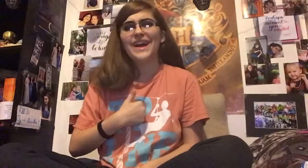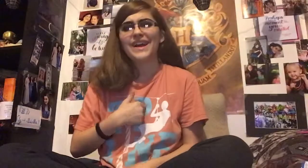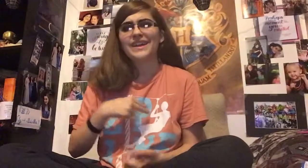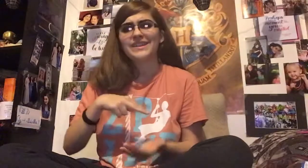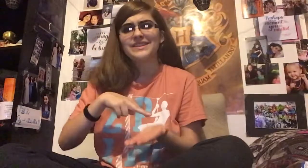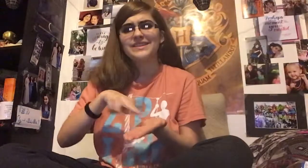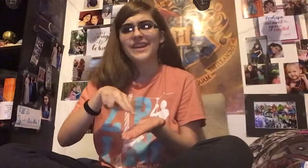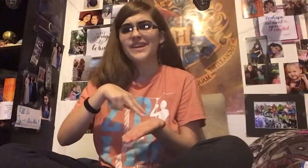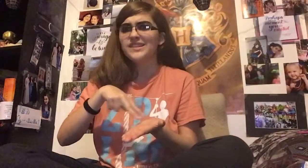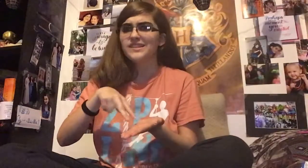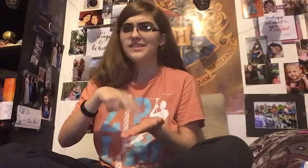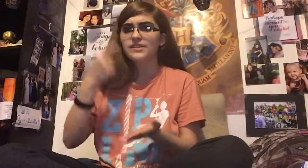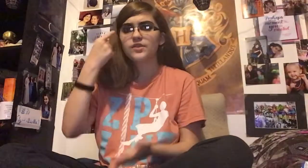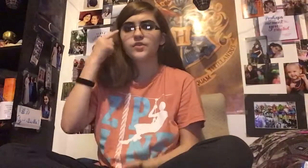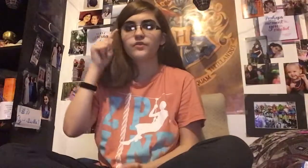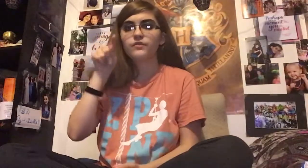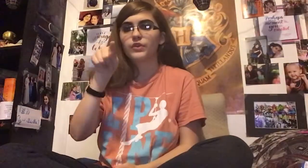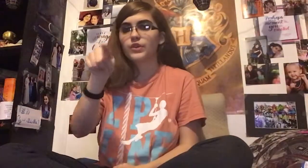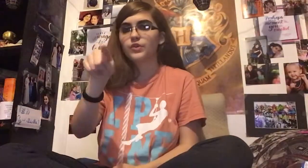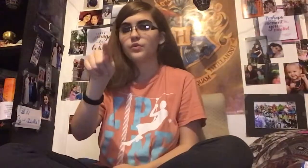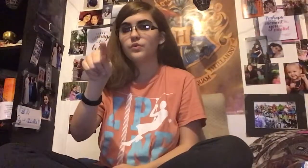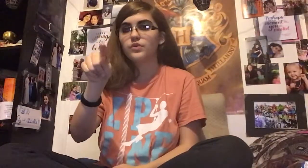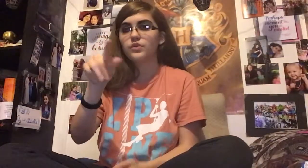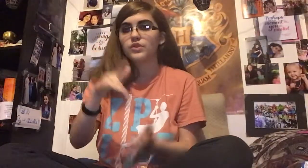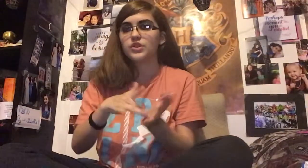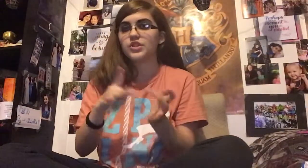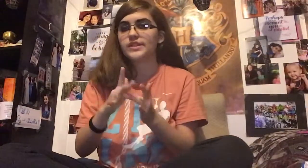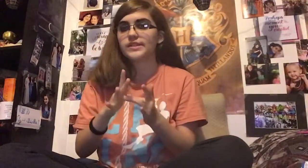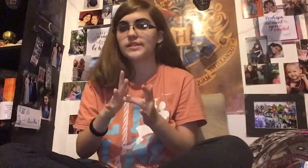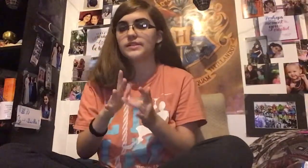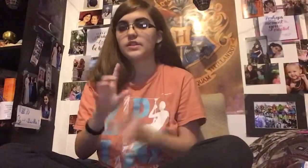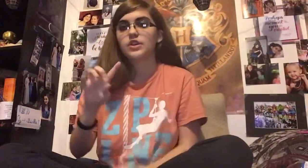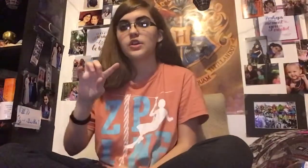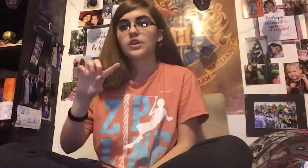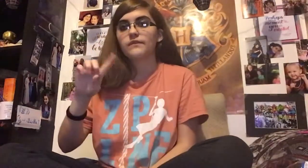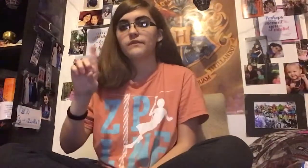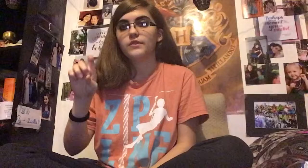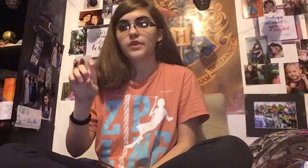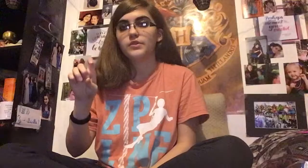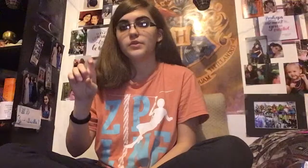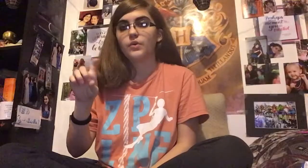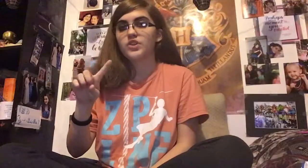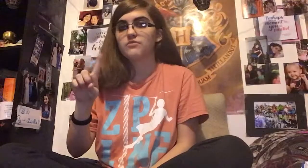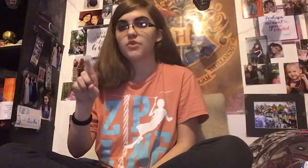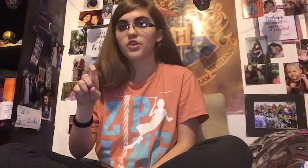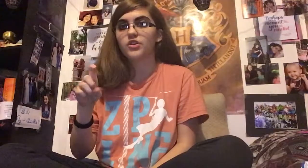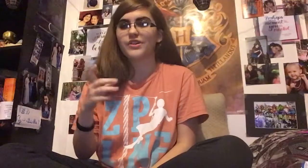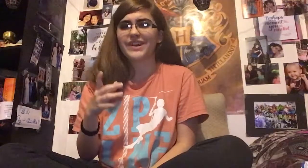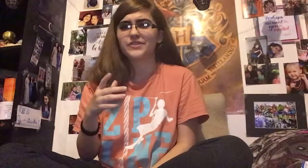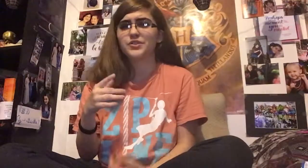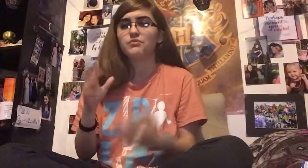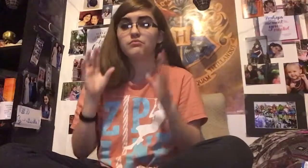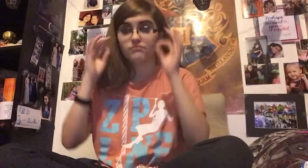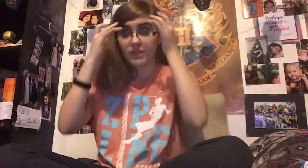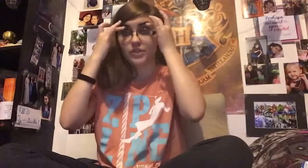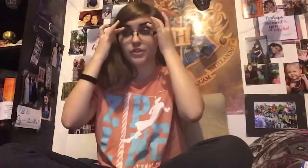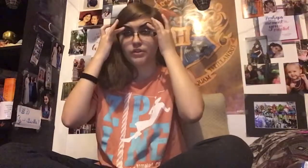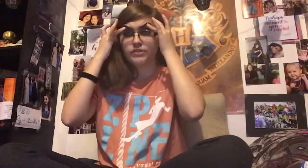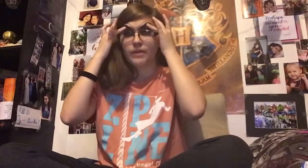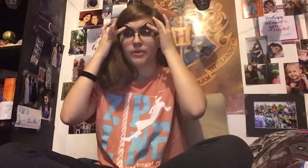I dance for you, Jesus? You could always do a question mark. You don't have to. Make sure you get those